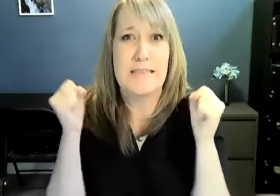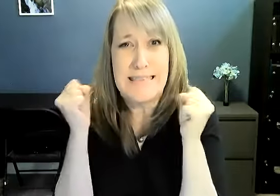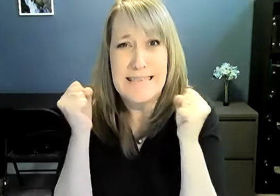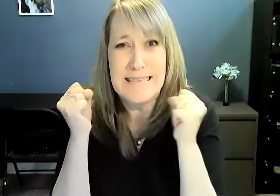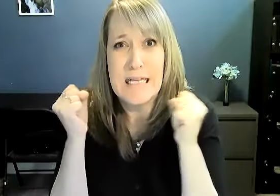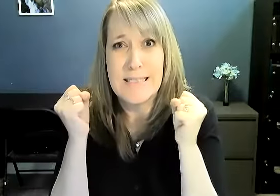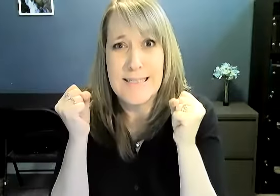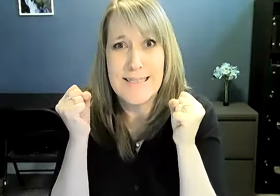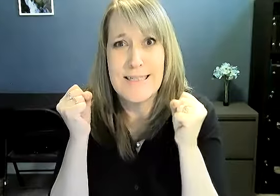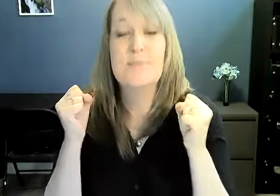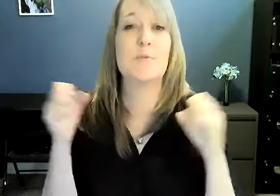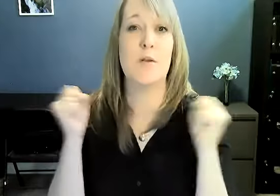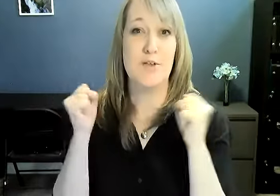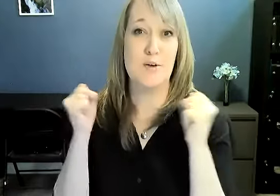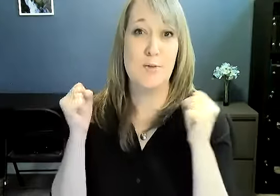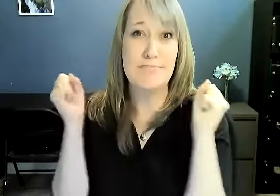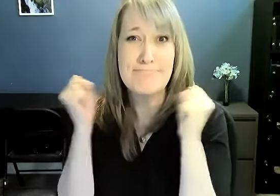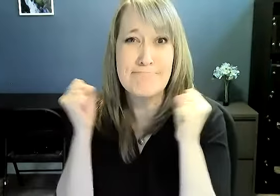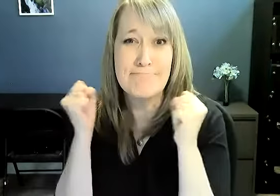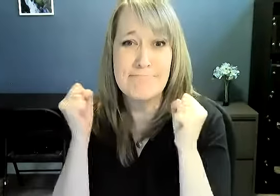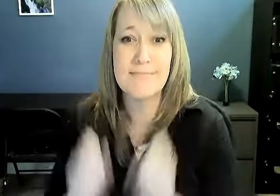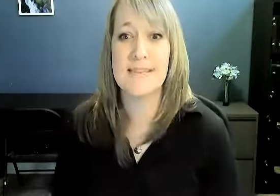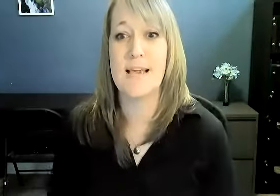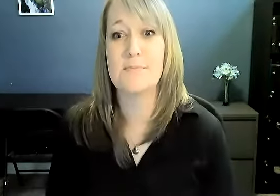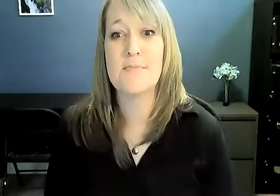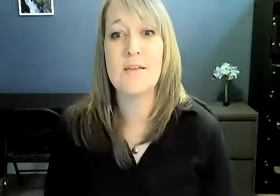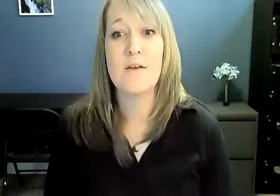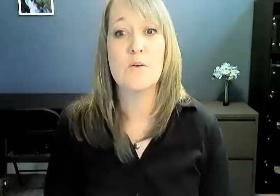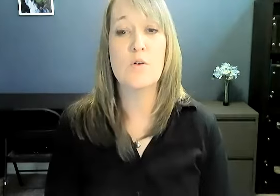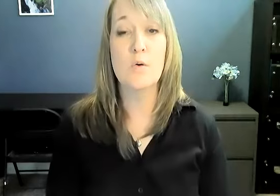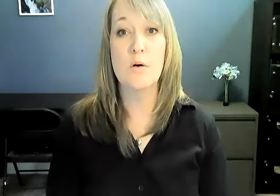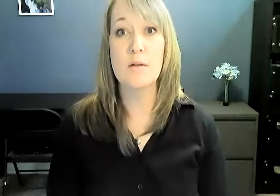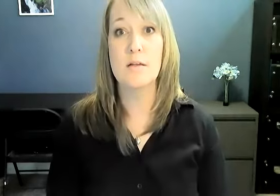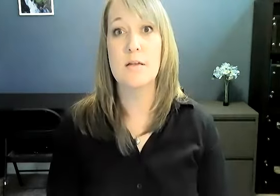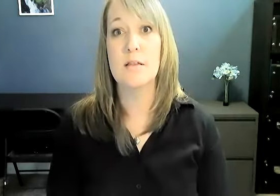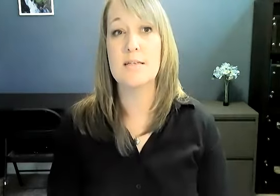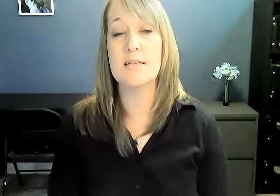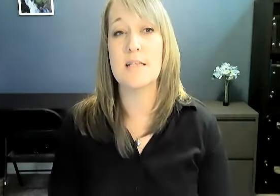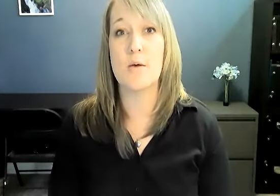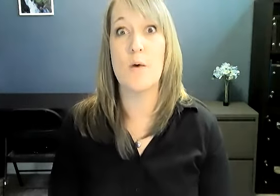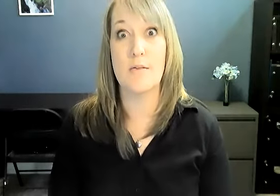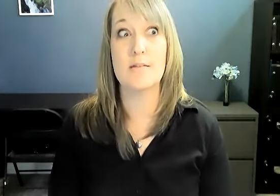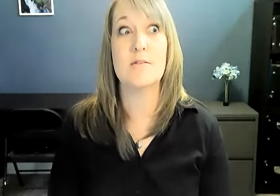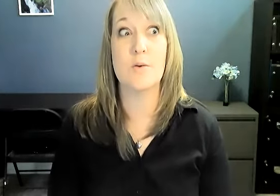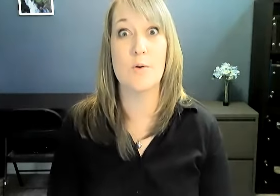you're whenever you're cold. Okay. Cool. This isn't like, wow, that's so